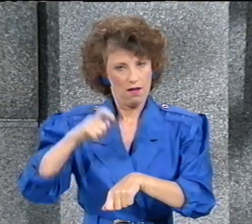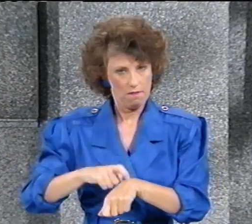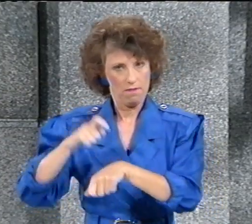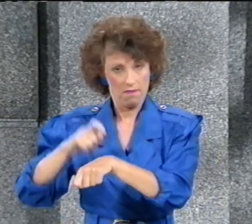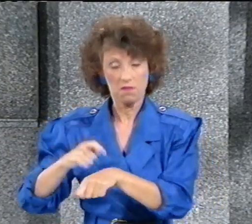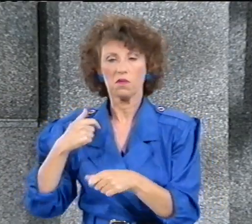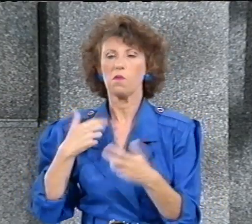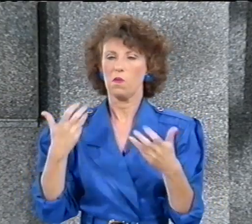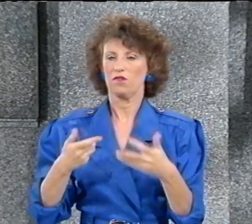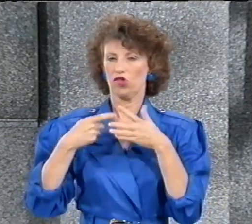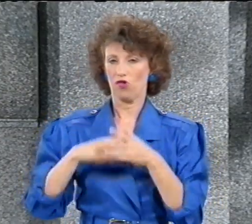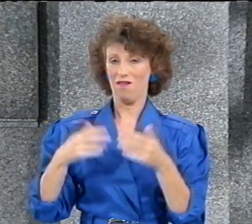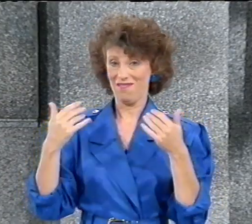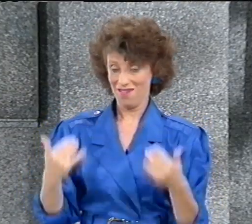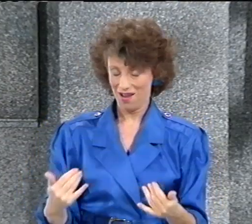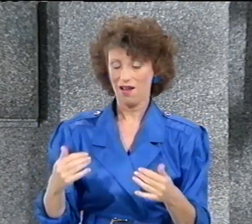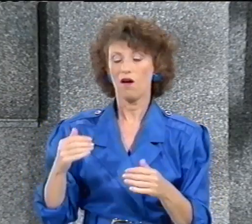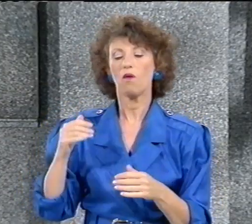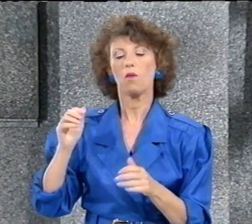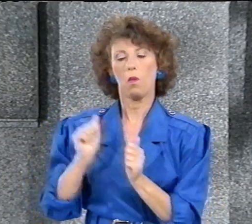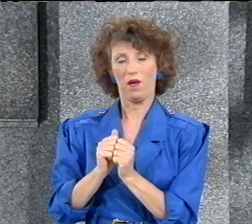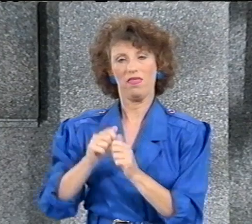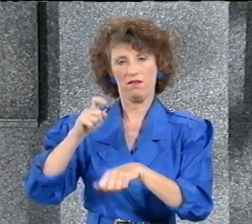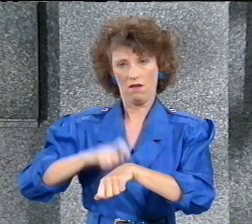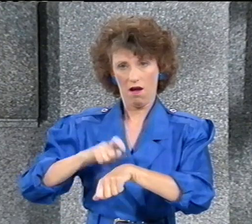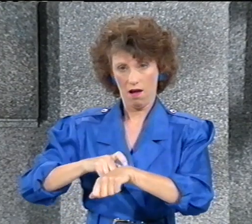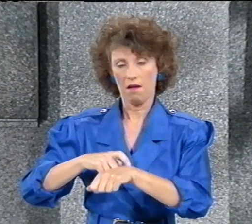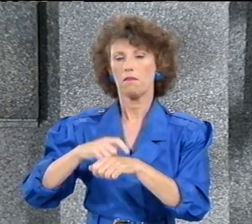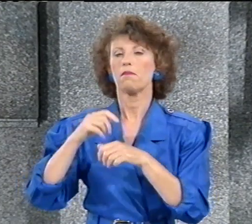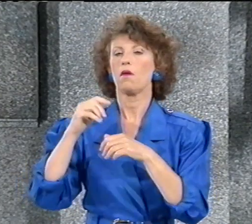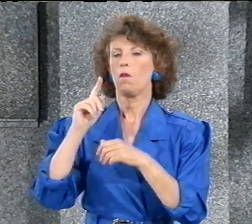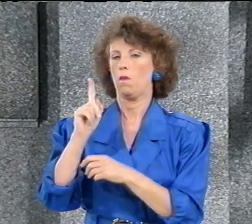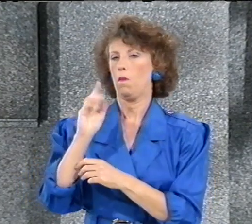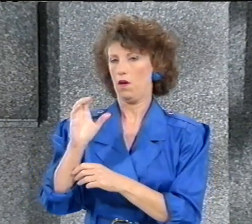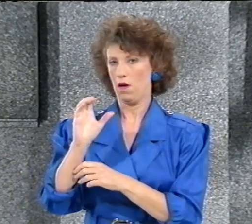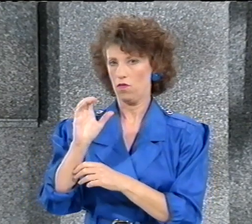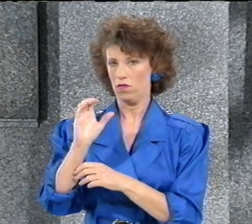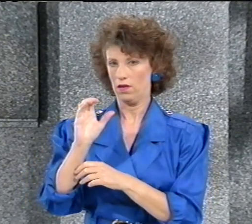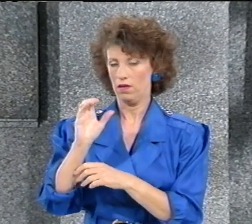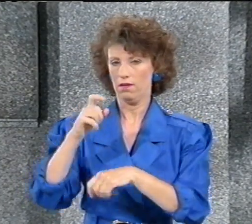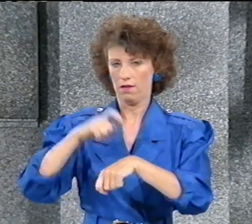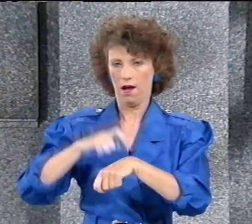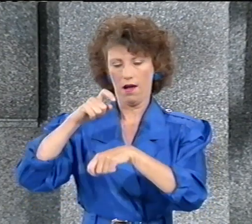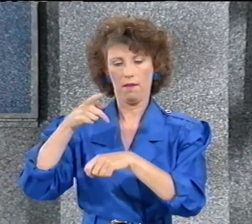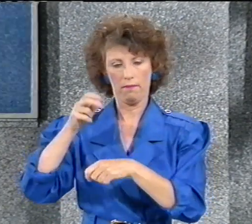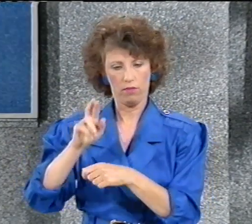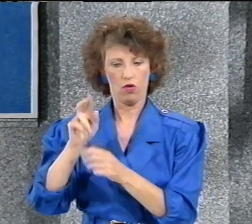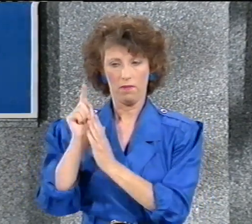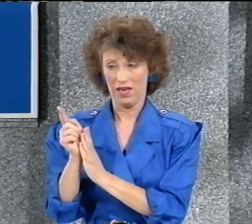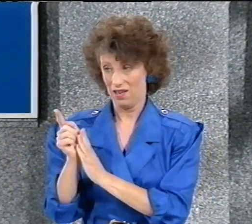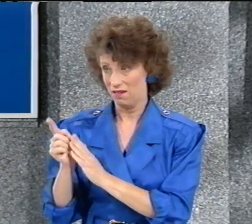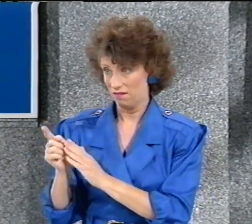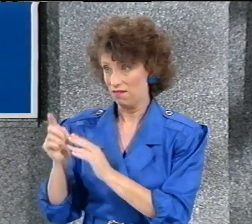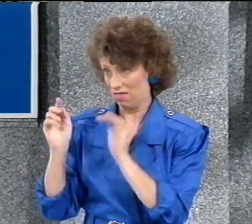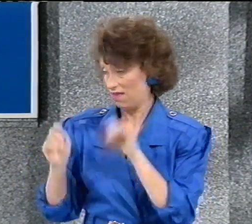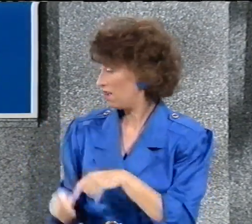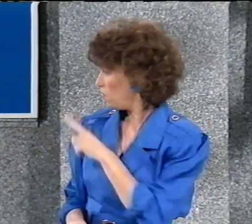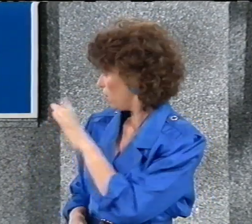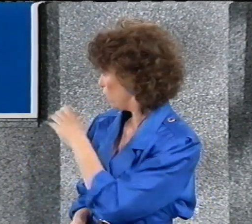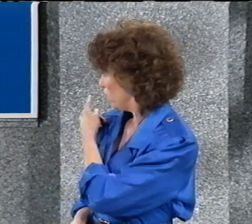purposes. I'd like for you to practice now, and I'm going to set the metronome at 100 beats per minute, which is